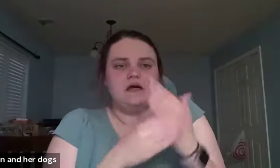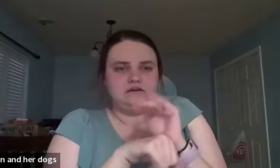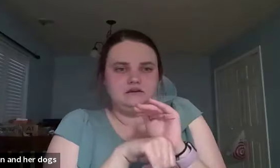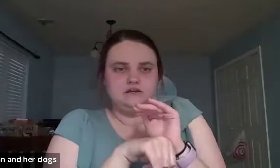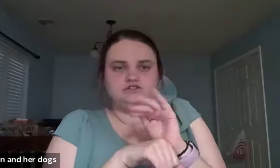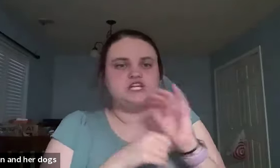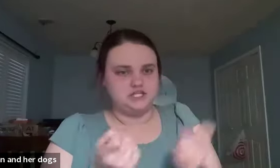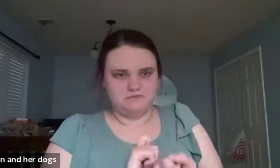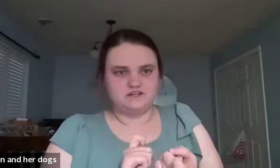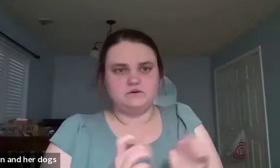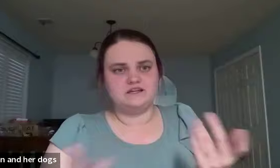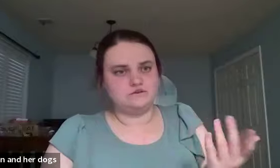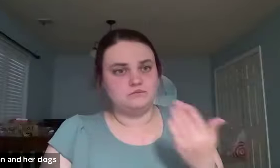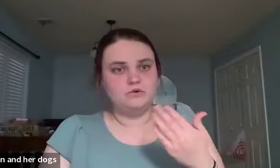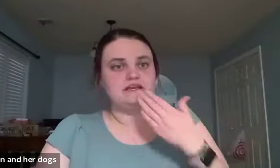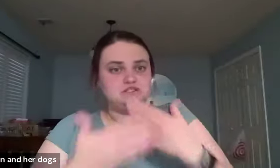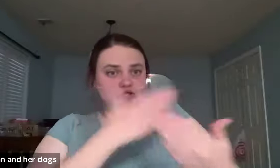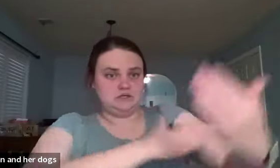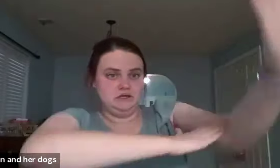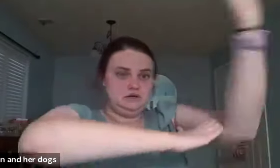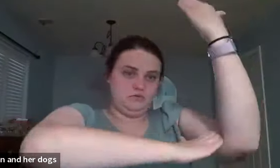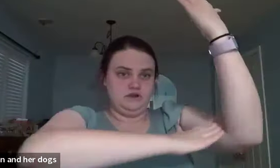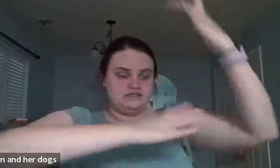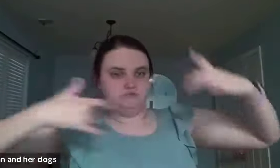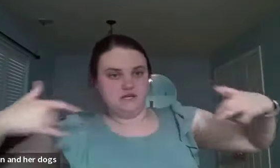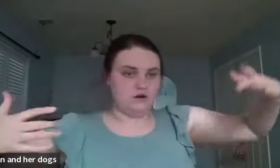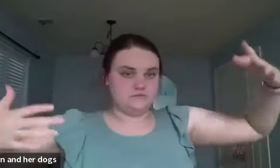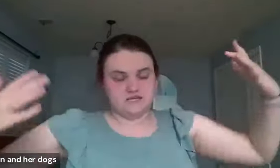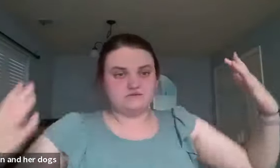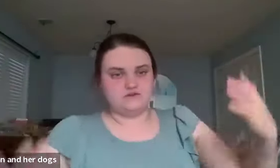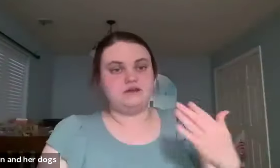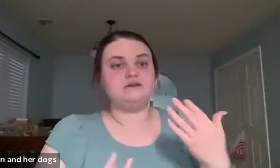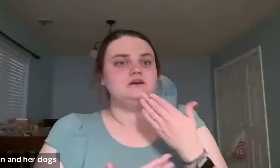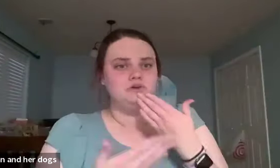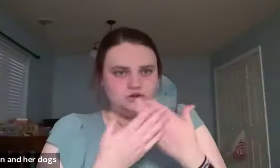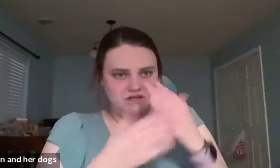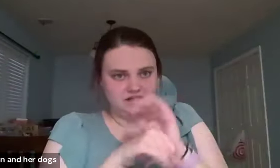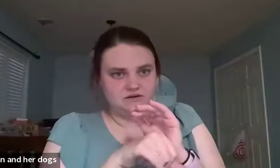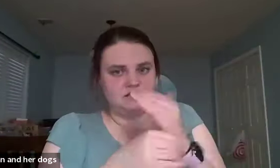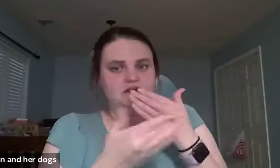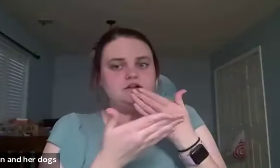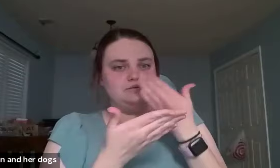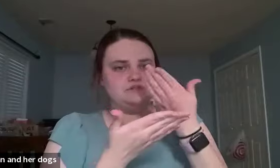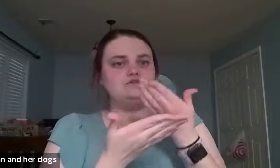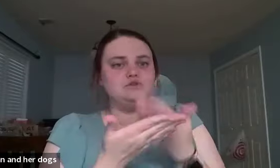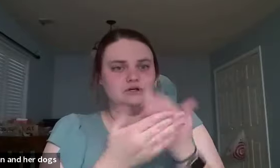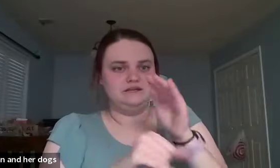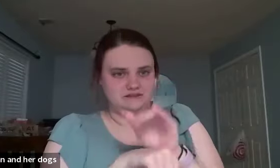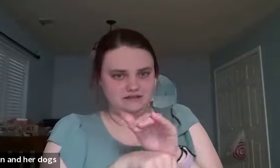like you're changing much. Whereas with good morning, it's good morning. It's like big arms and everything. Good night's already kind of close. Good